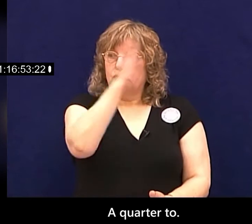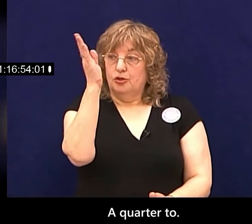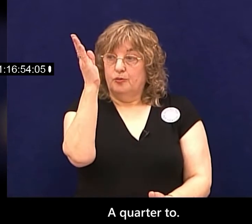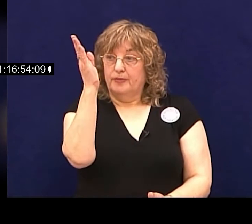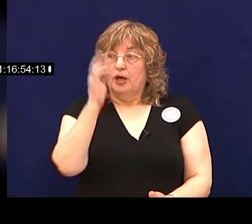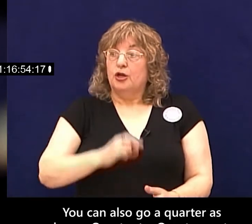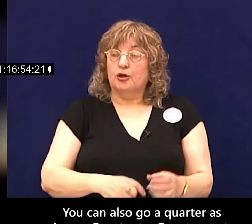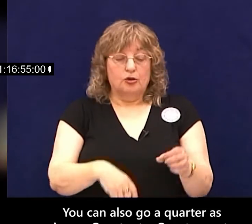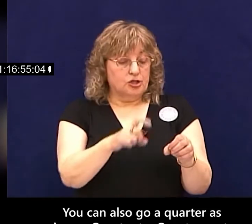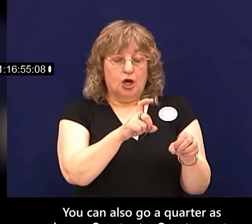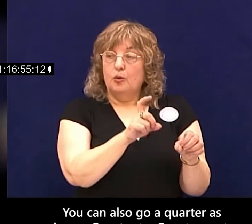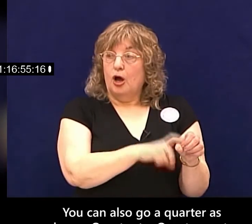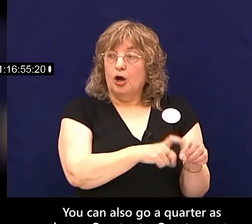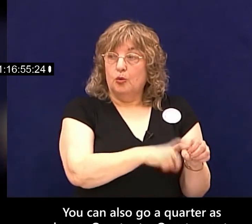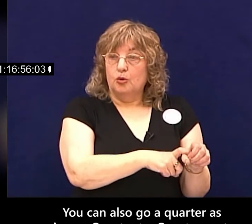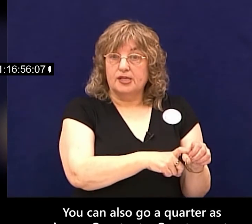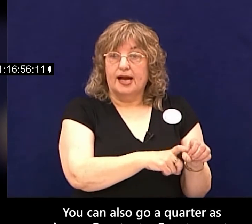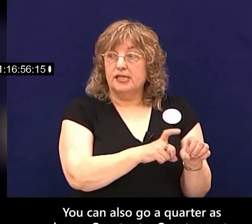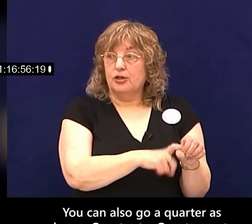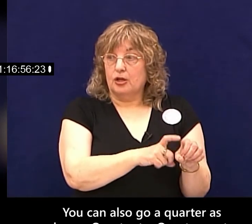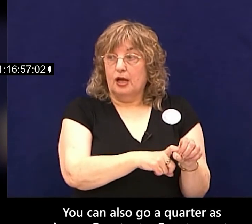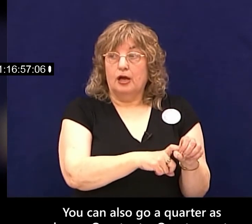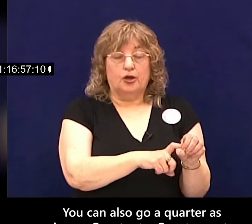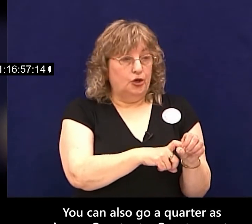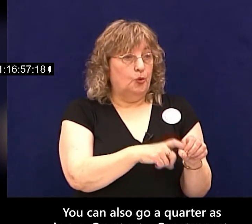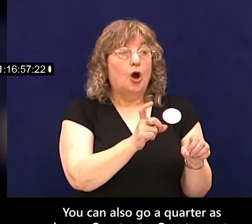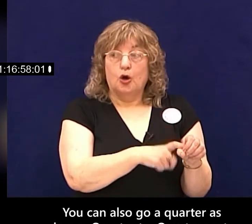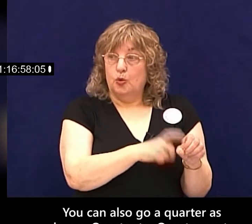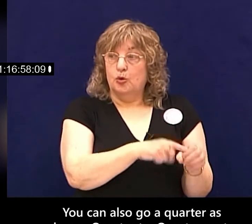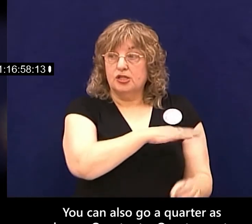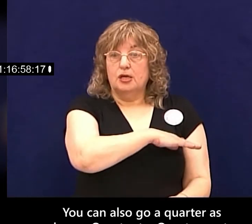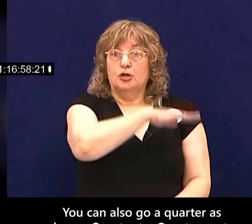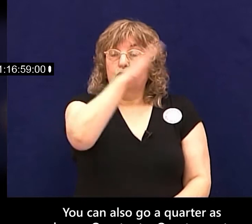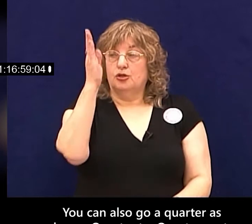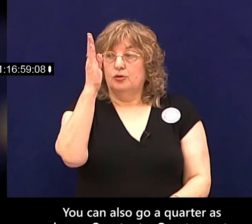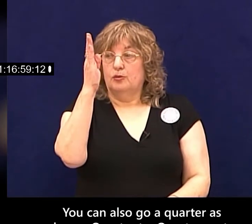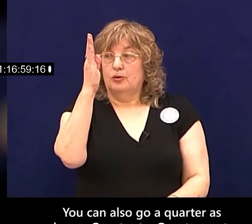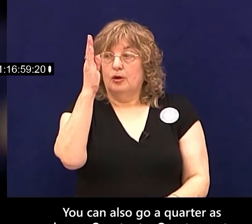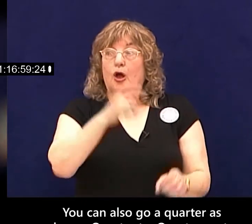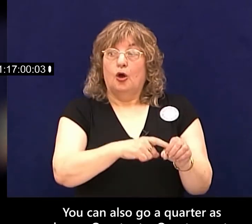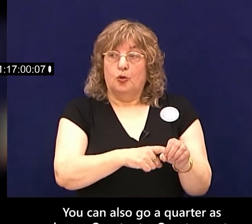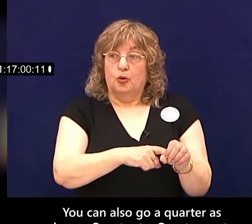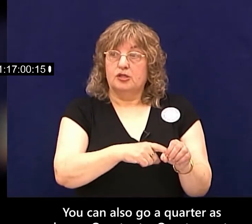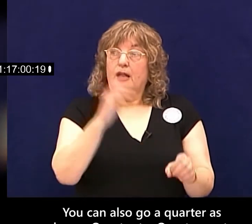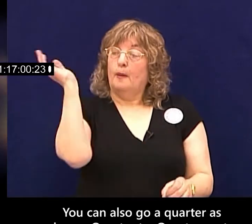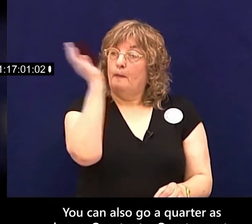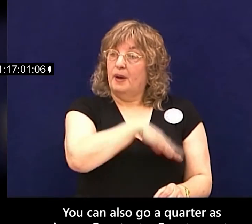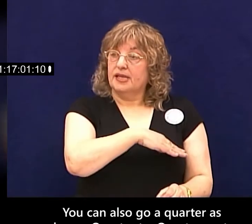1:45. You can also go a quarter, as in a Q. 1:45. Quarter past.